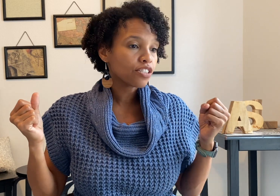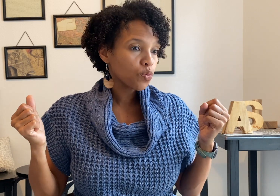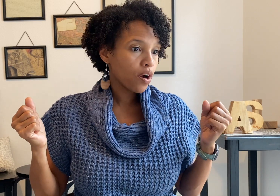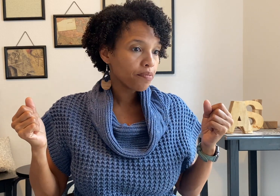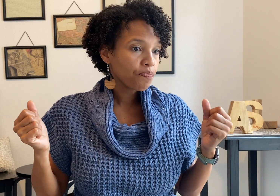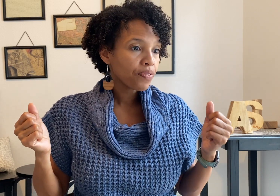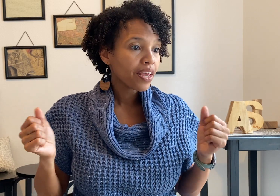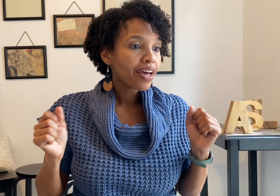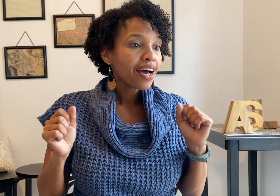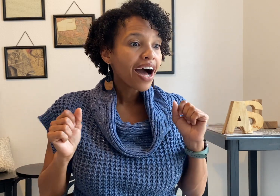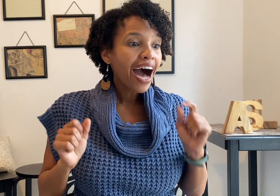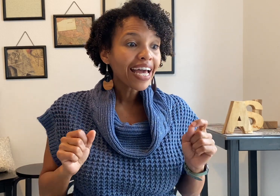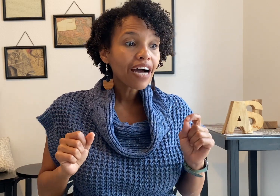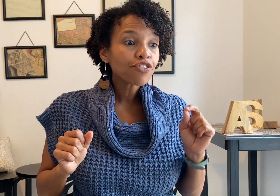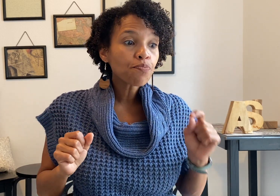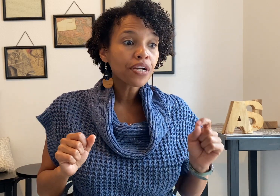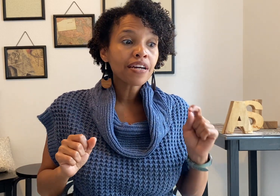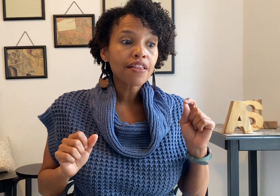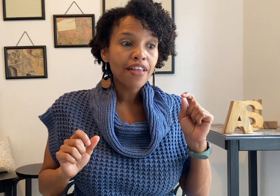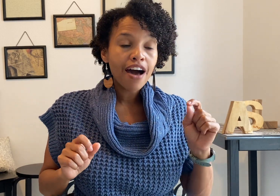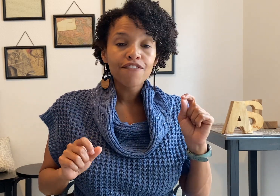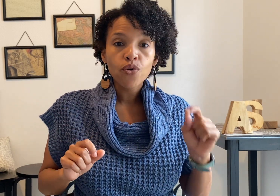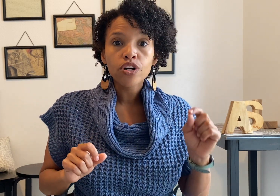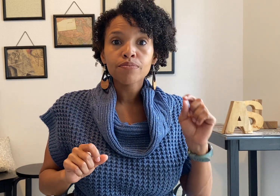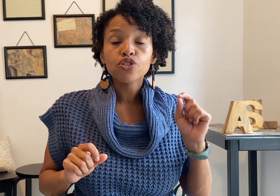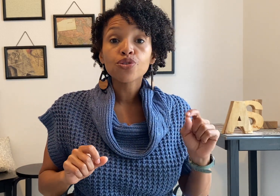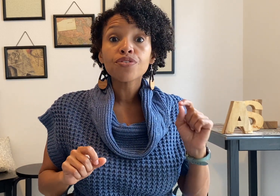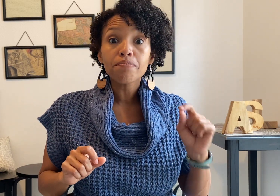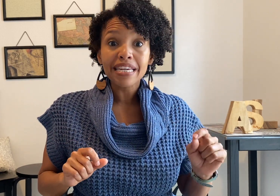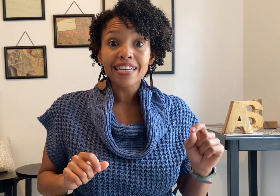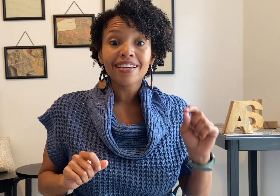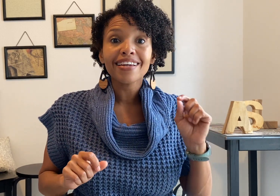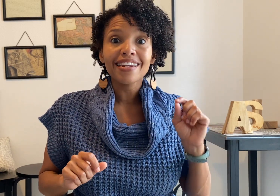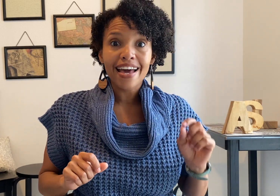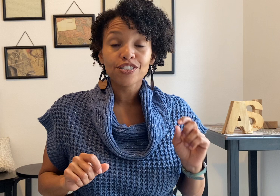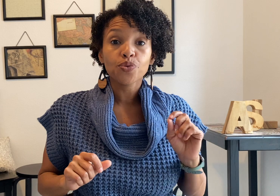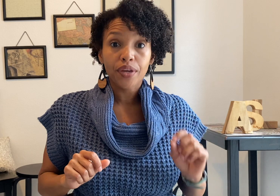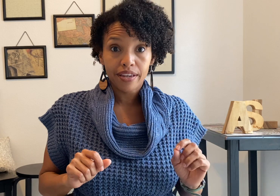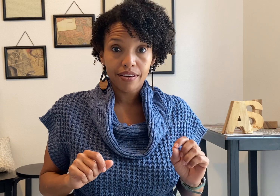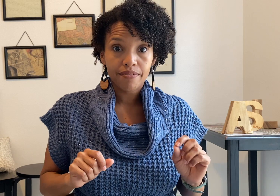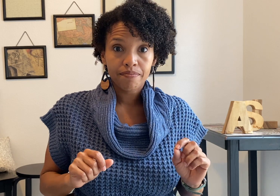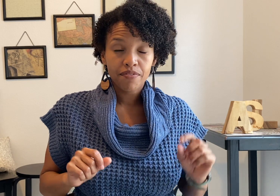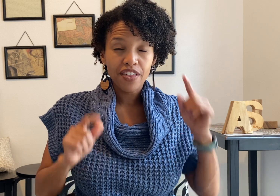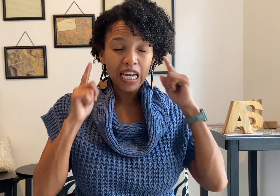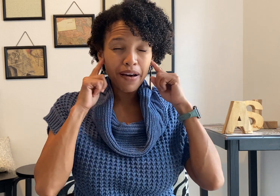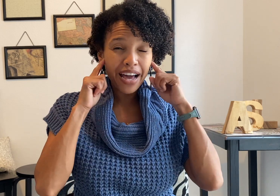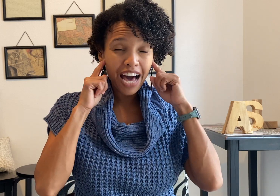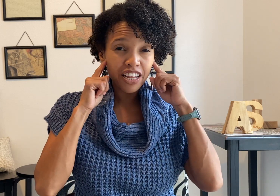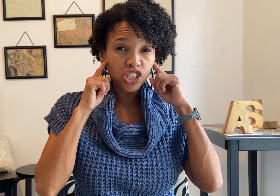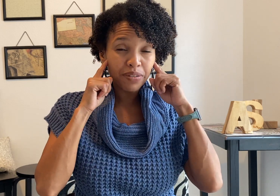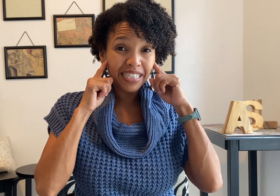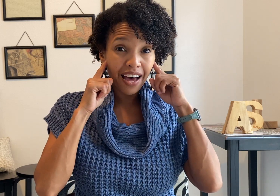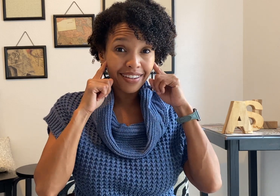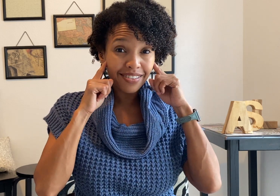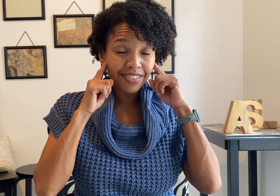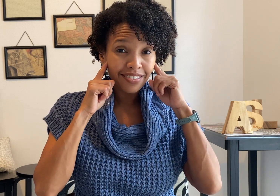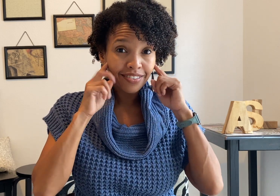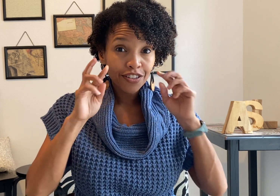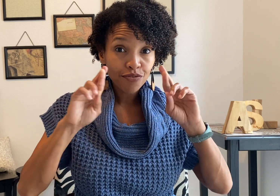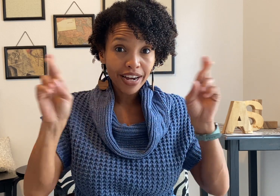one. I have to bring that form to the meeting next week. Think about how that should be signed.